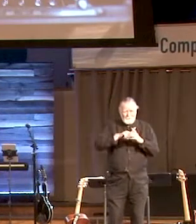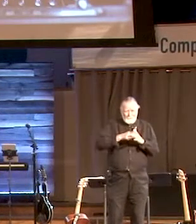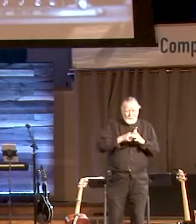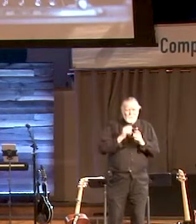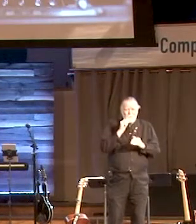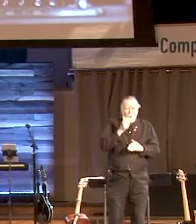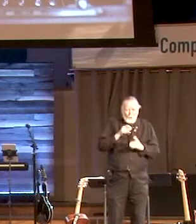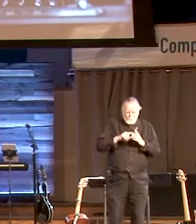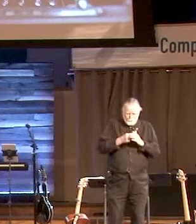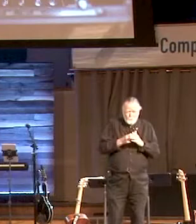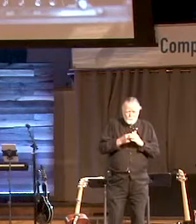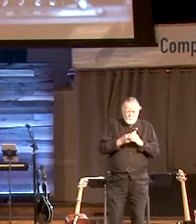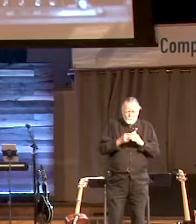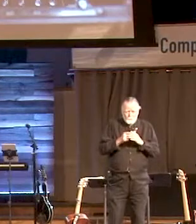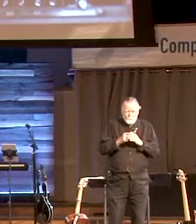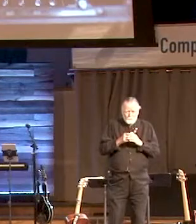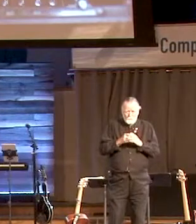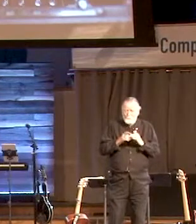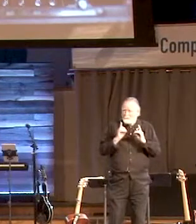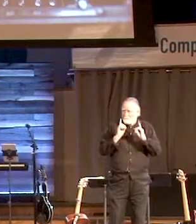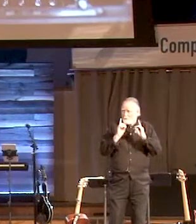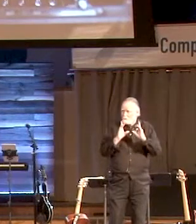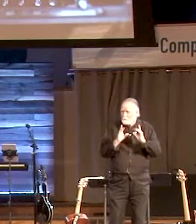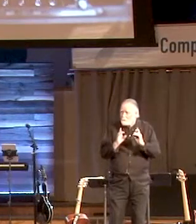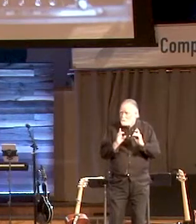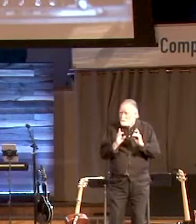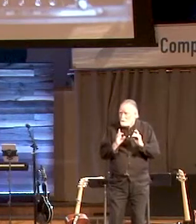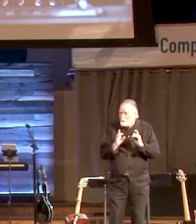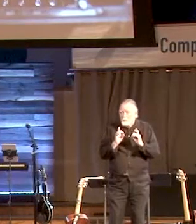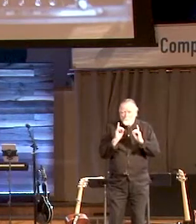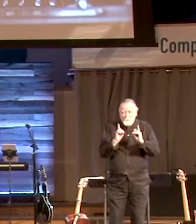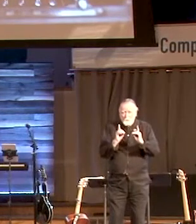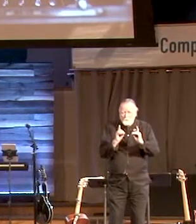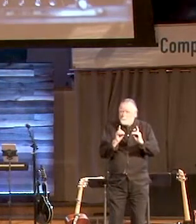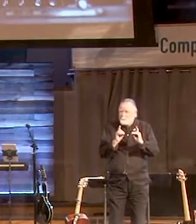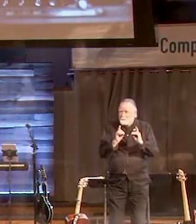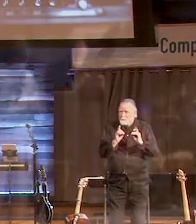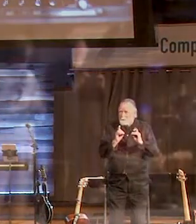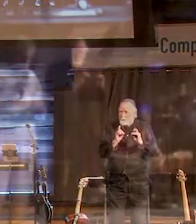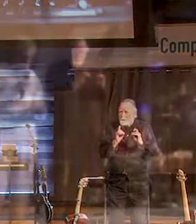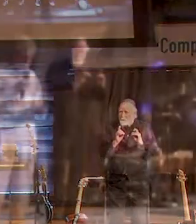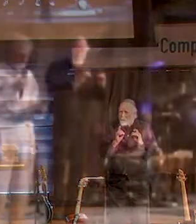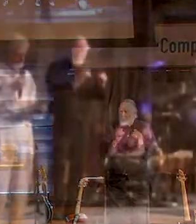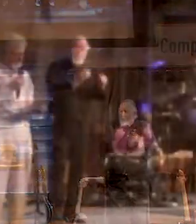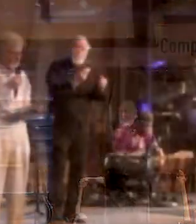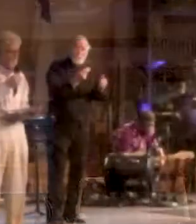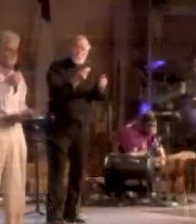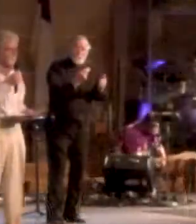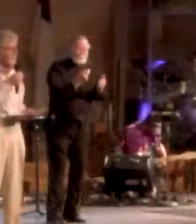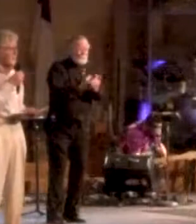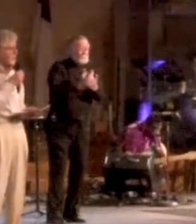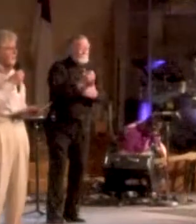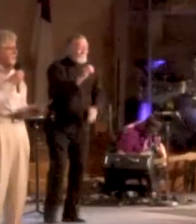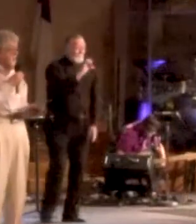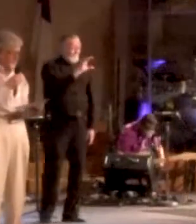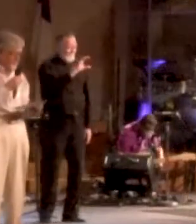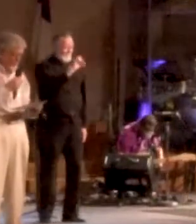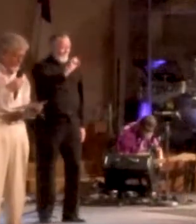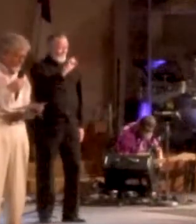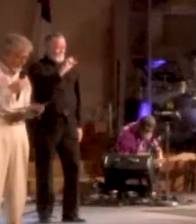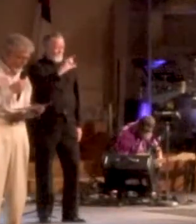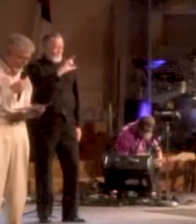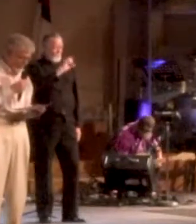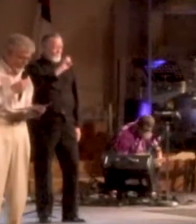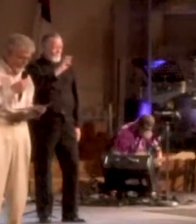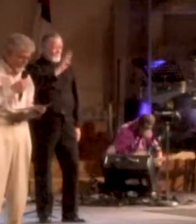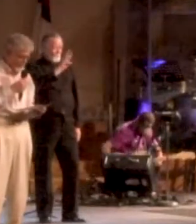tomorrow. He's going to be doing devotionals here using the C.S. Lewis's